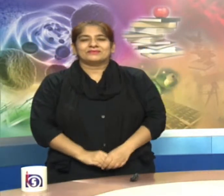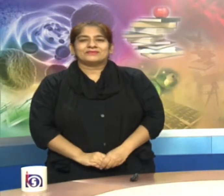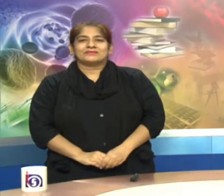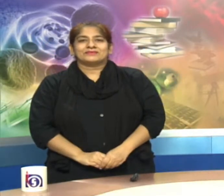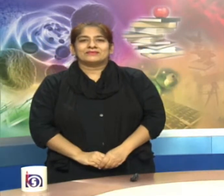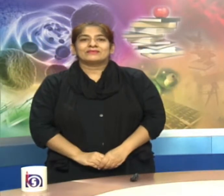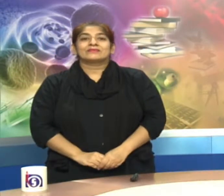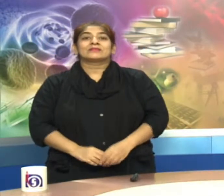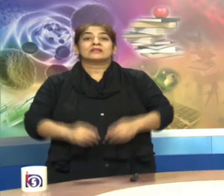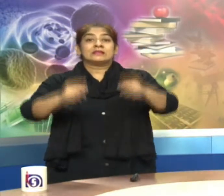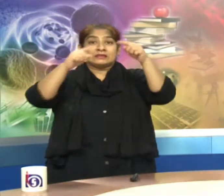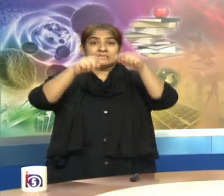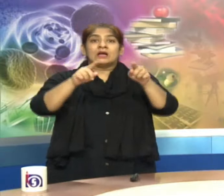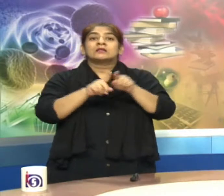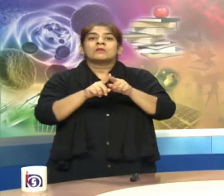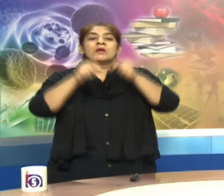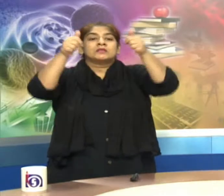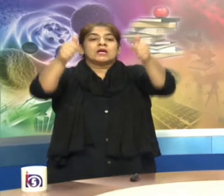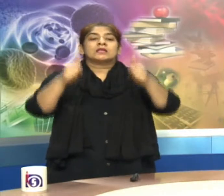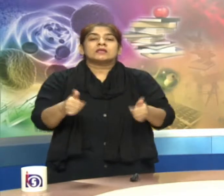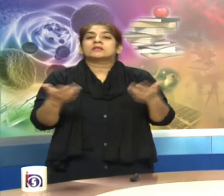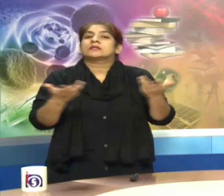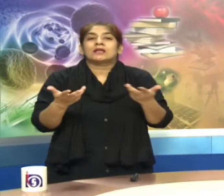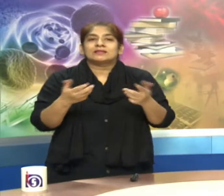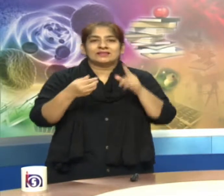sales promotion is for increasing the sales.